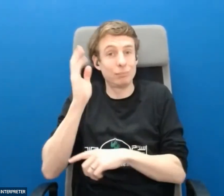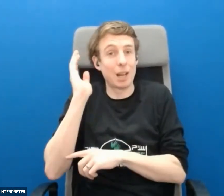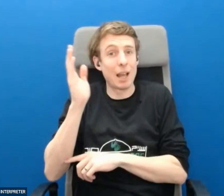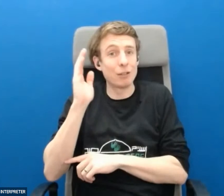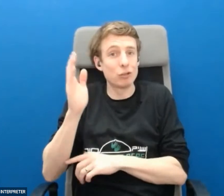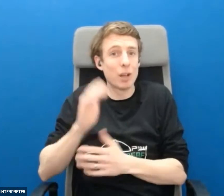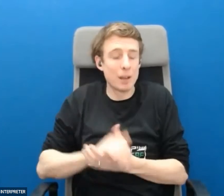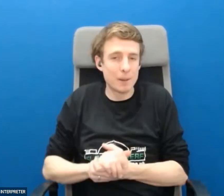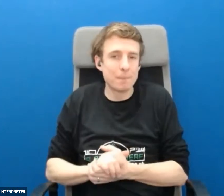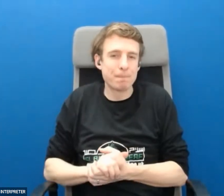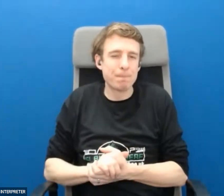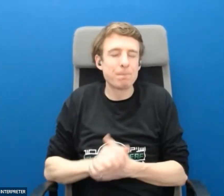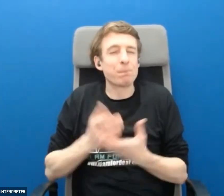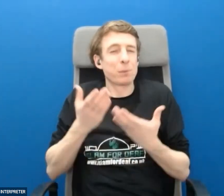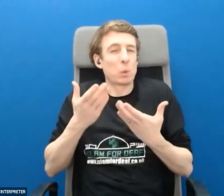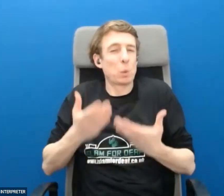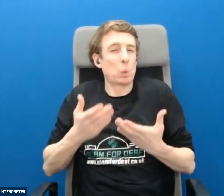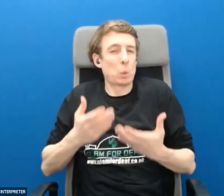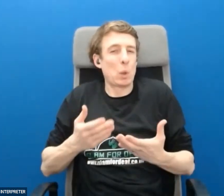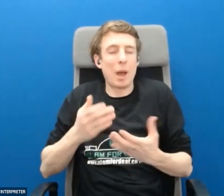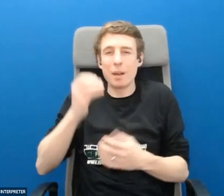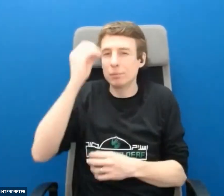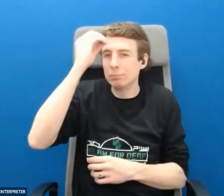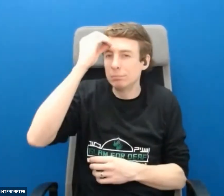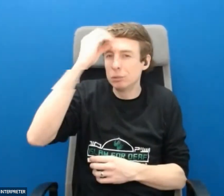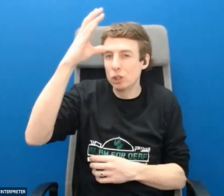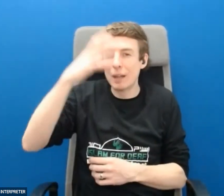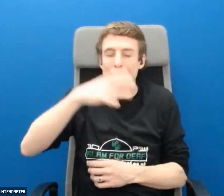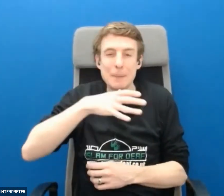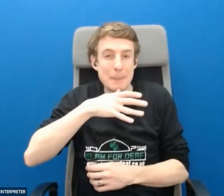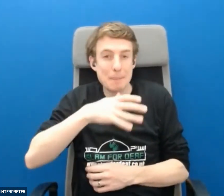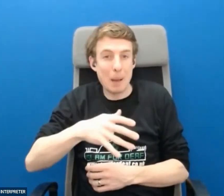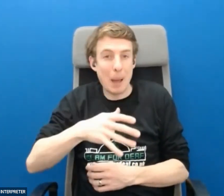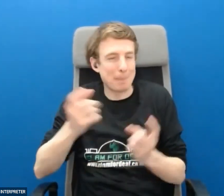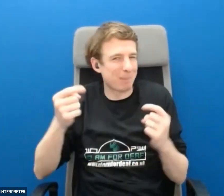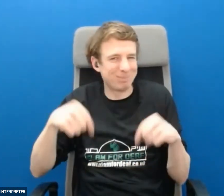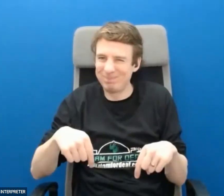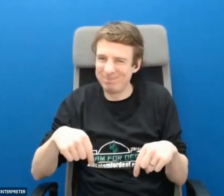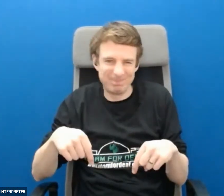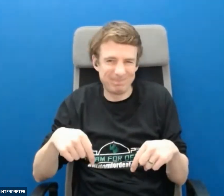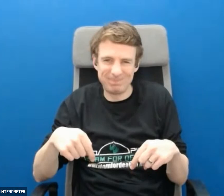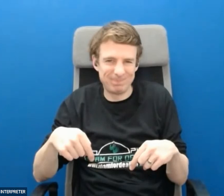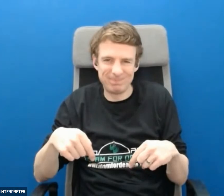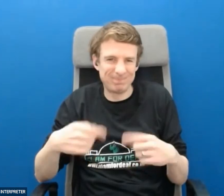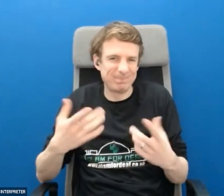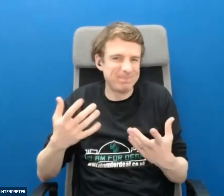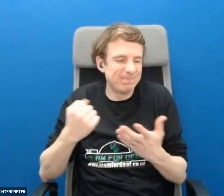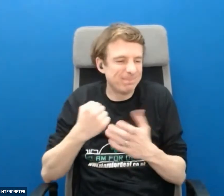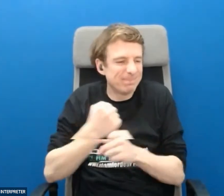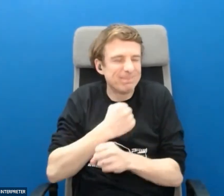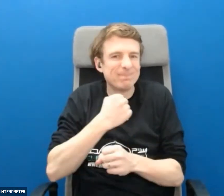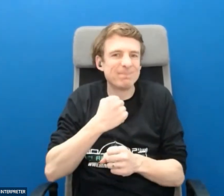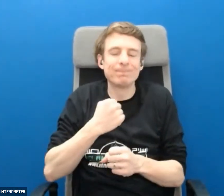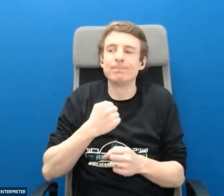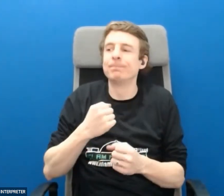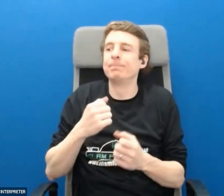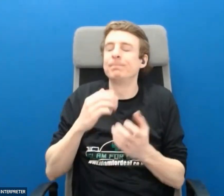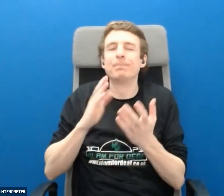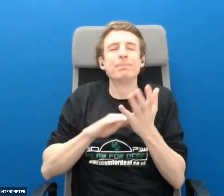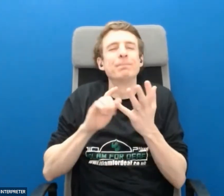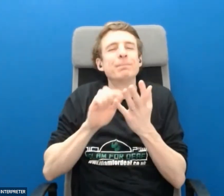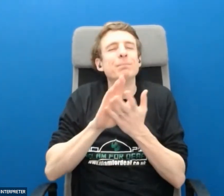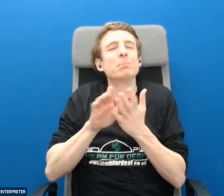the absence of our esteemed Sheikh Muhammad al-Maliki, who I believe he's not very well at the